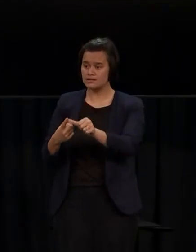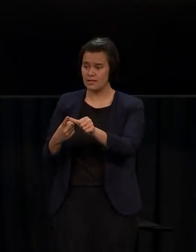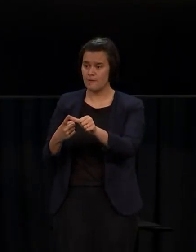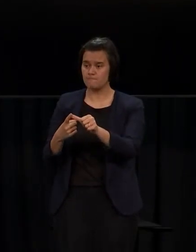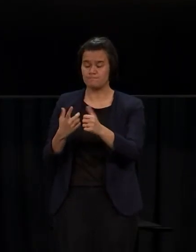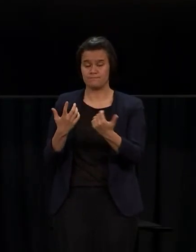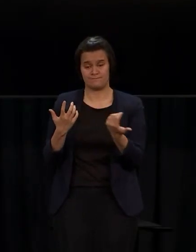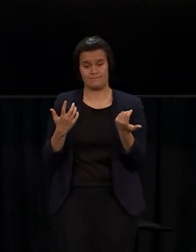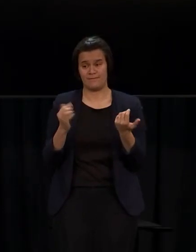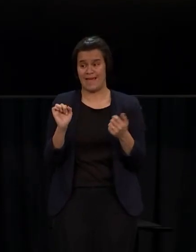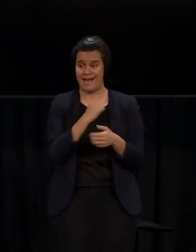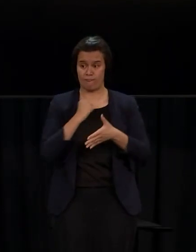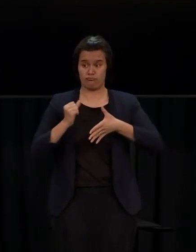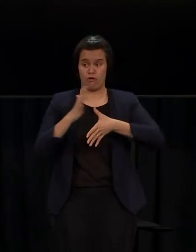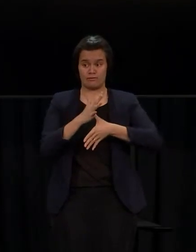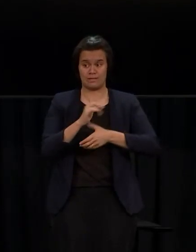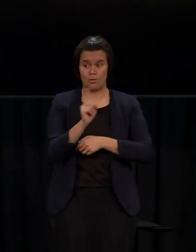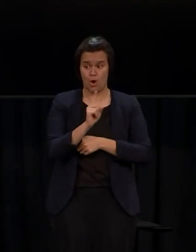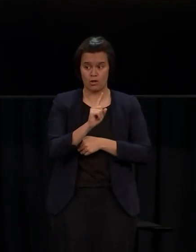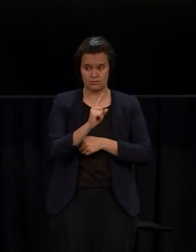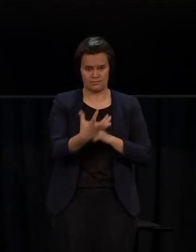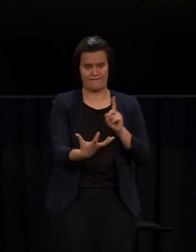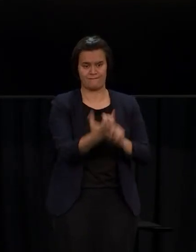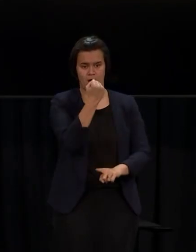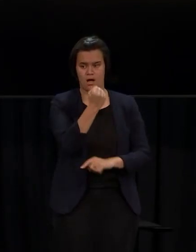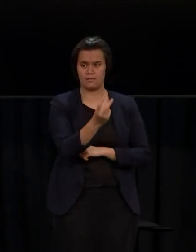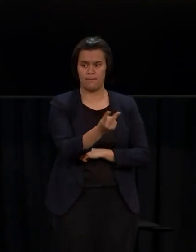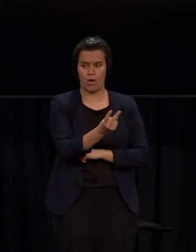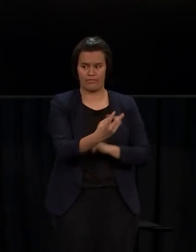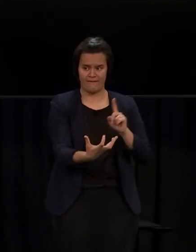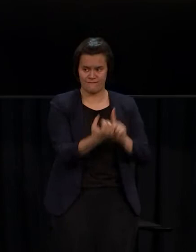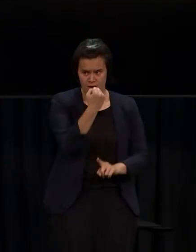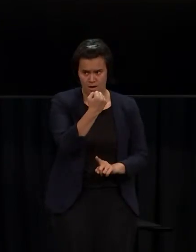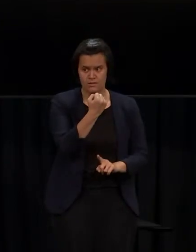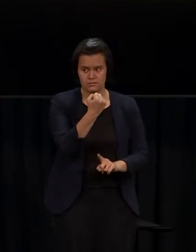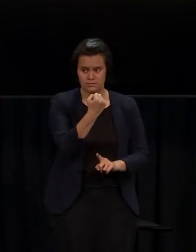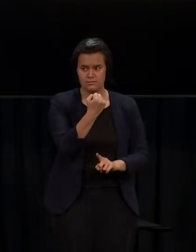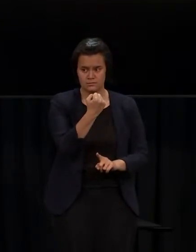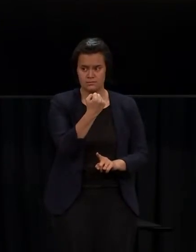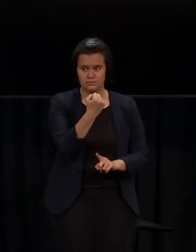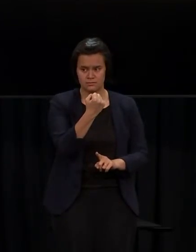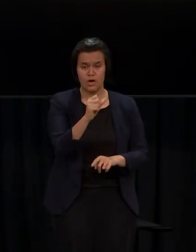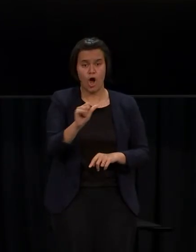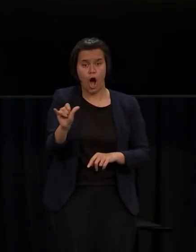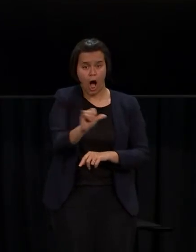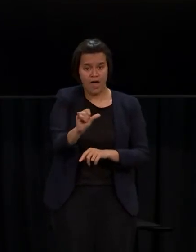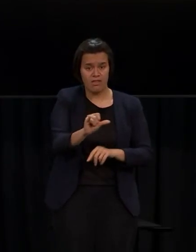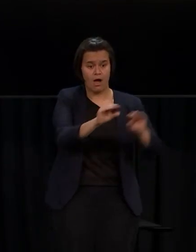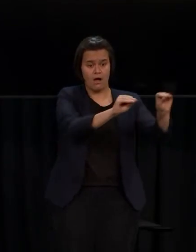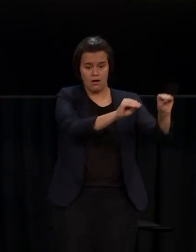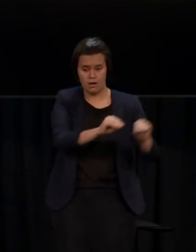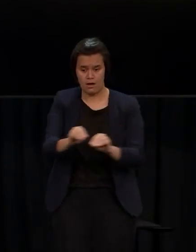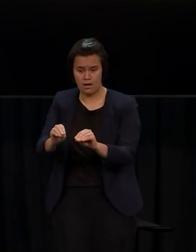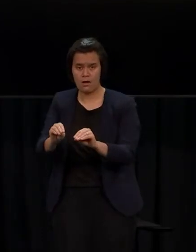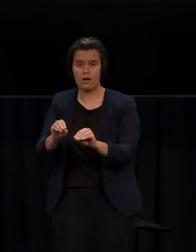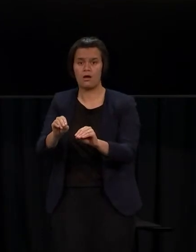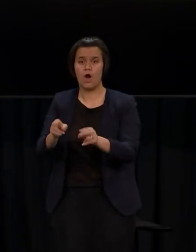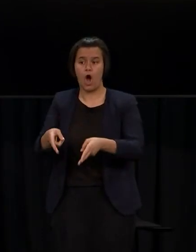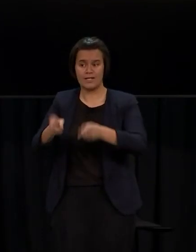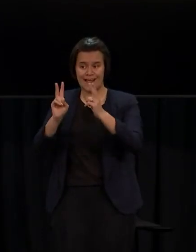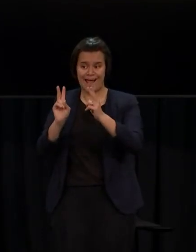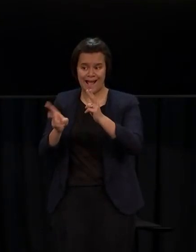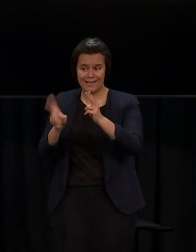is locating the individuals and having them returned or detained either by the police or back to an MIQ facility. So that's the